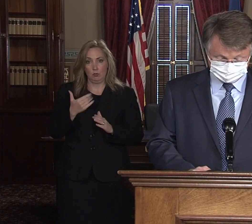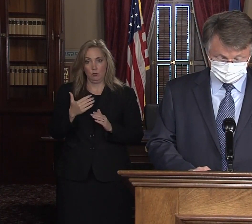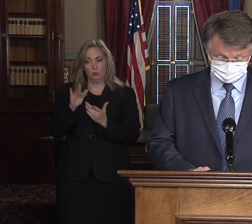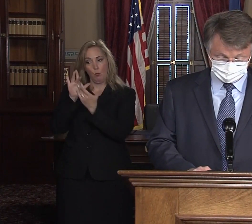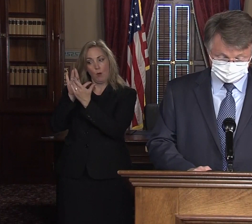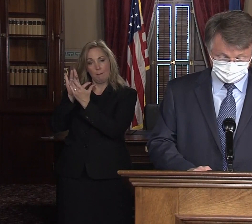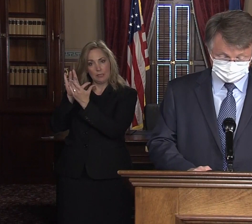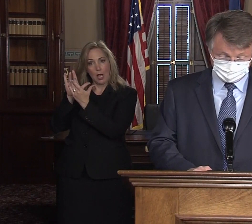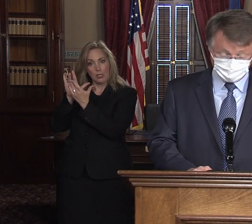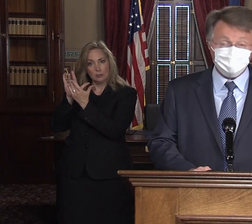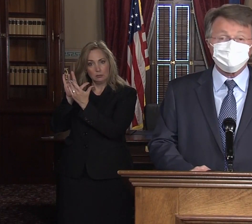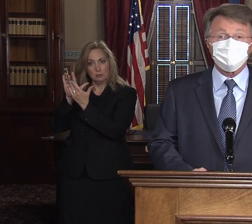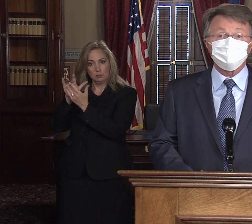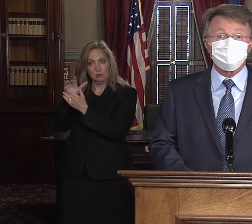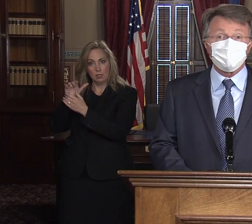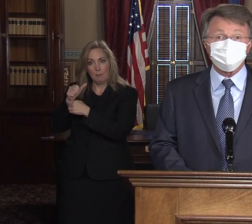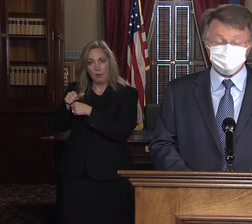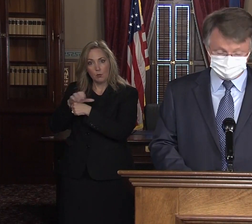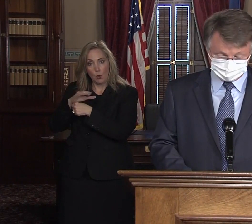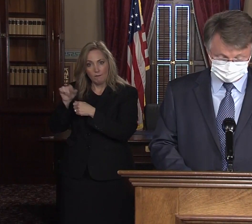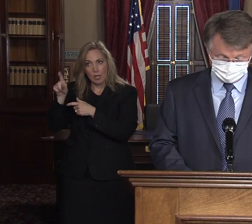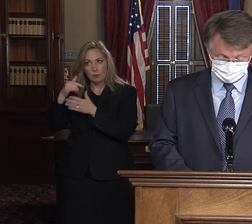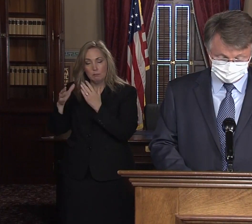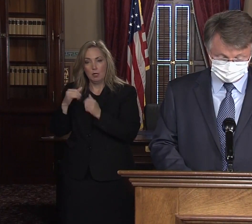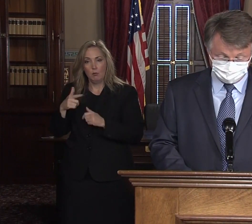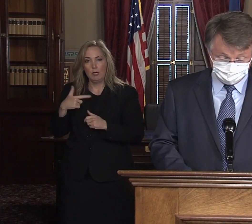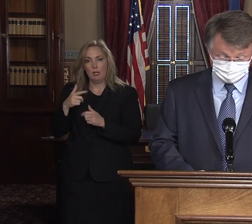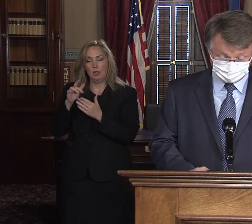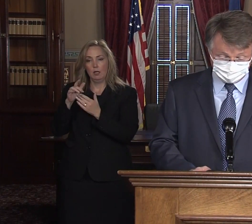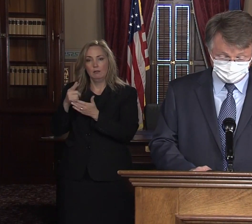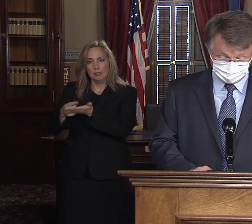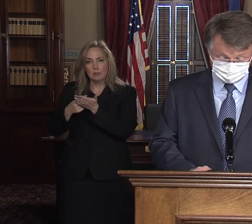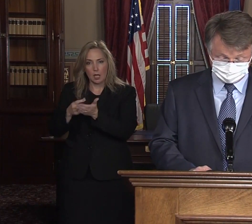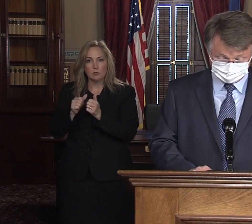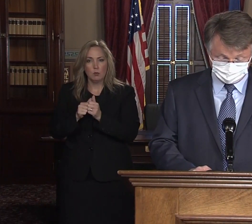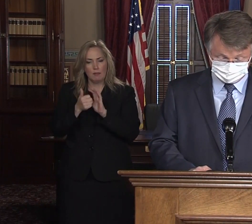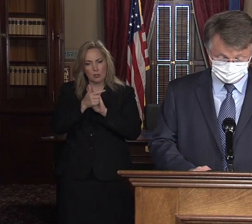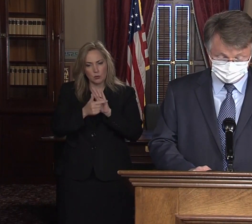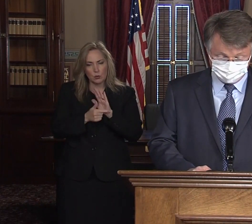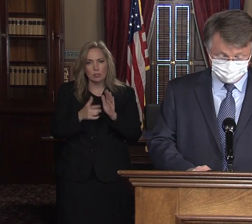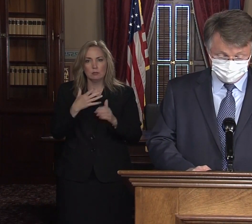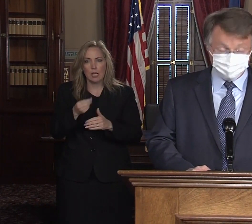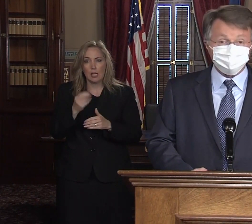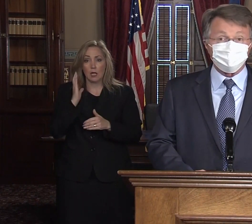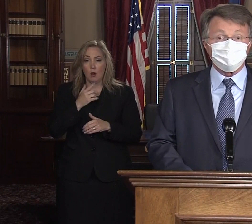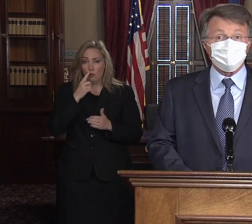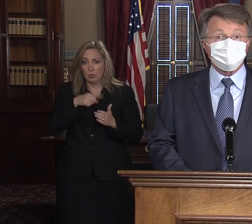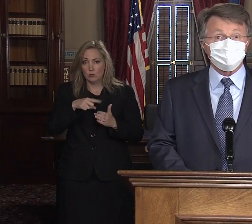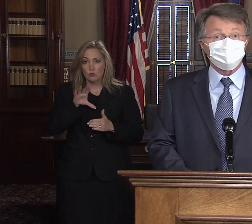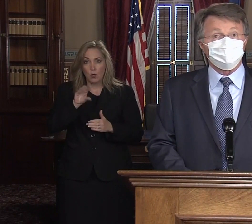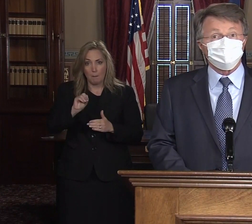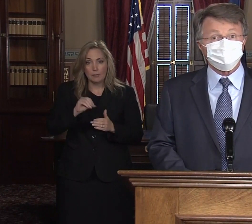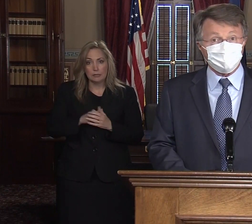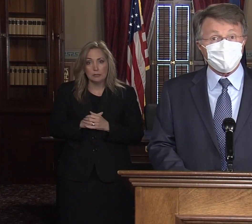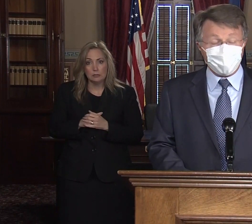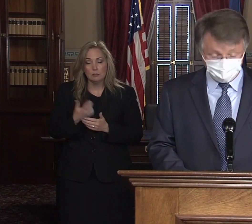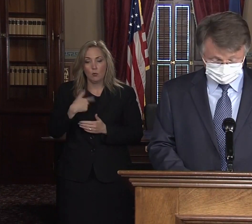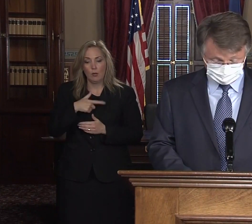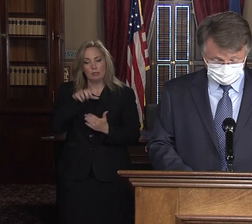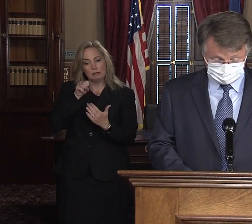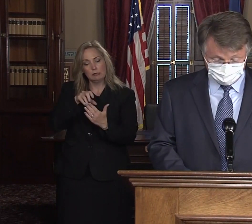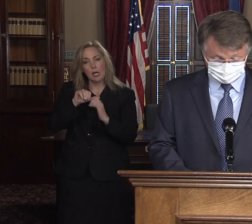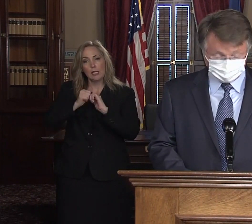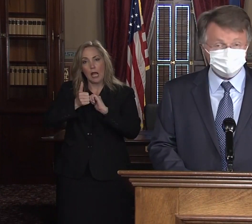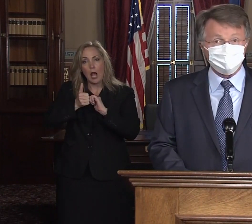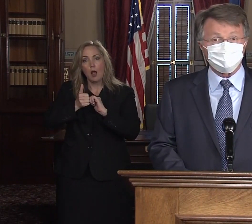website. We've consulted with healthcare professionals, attorneys, and with our insurance company so that we could study how